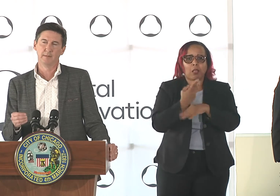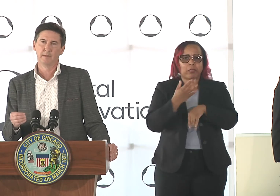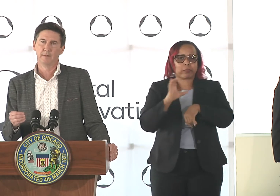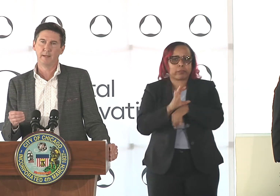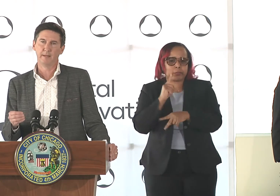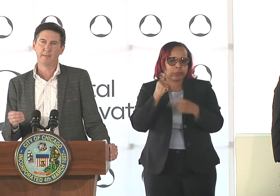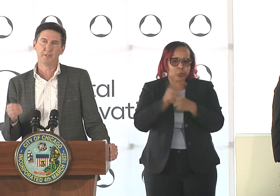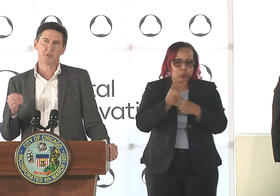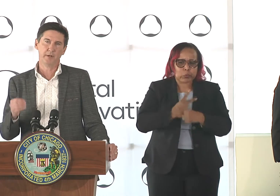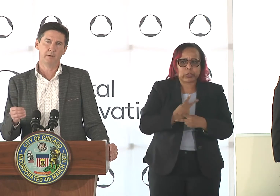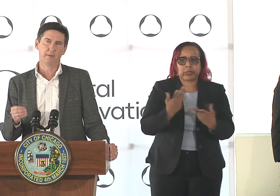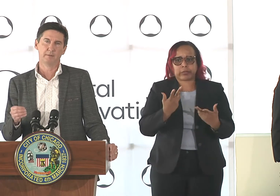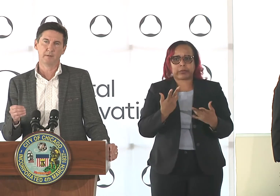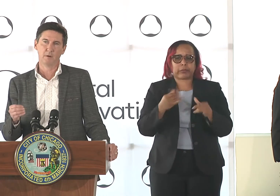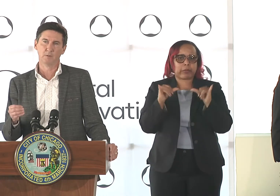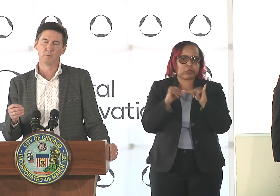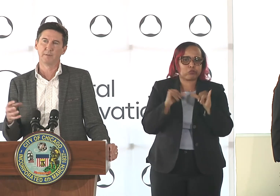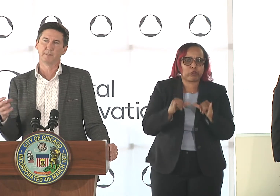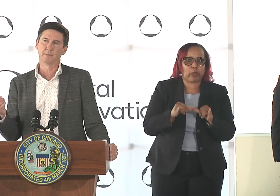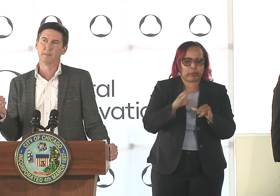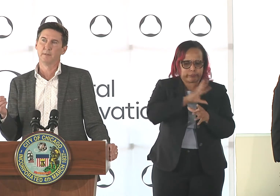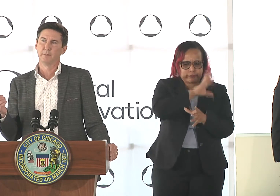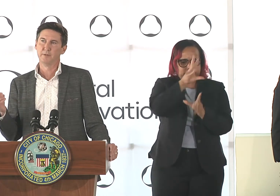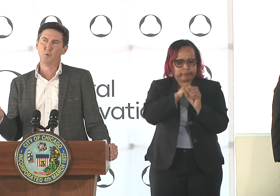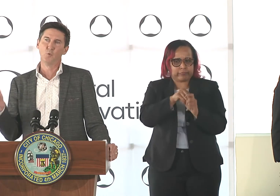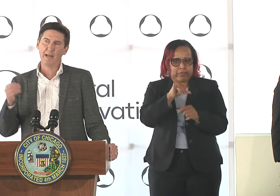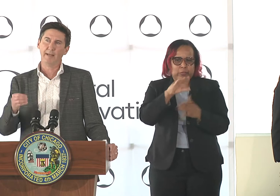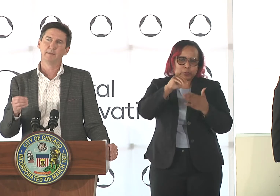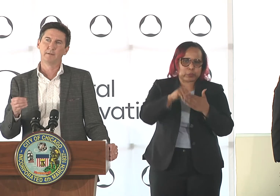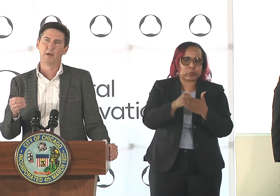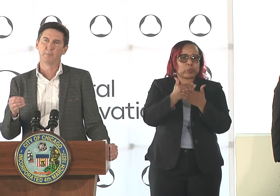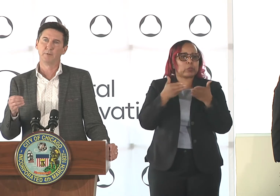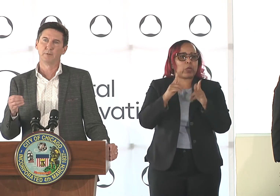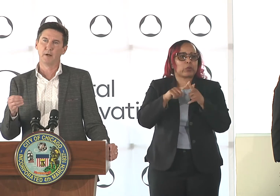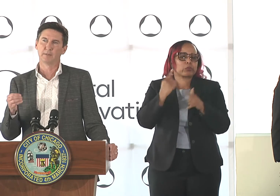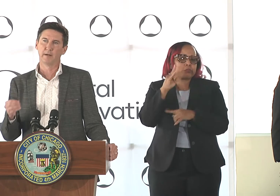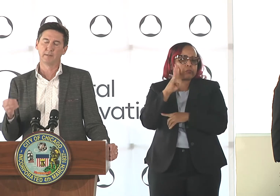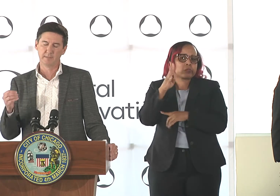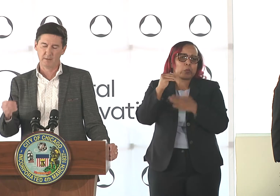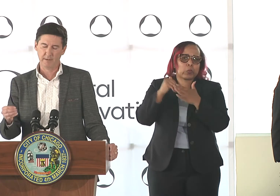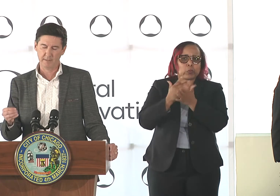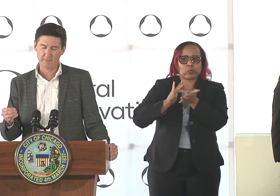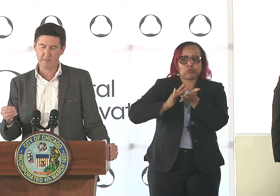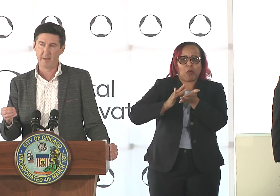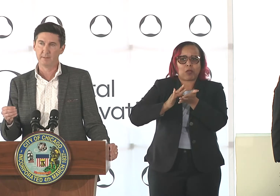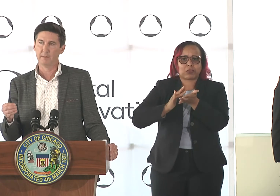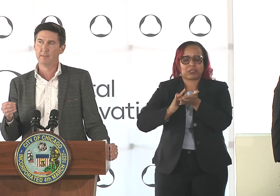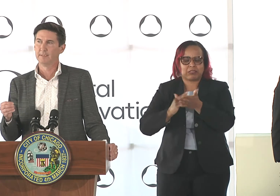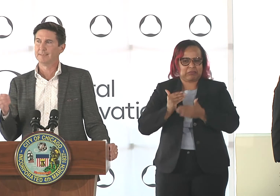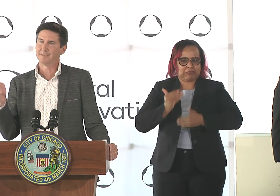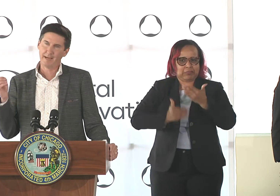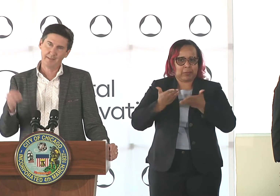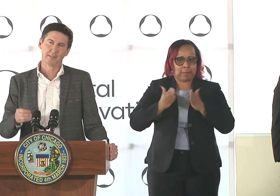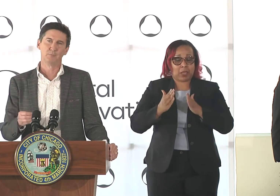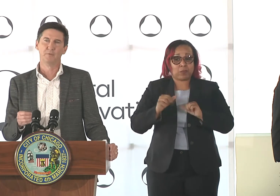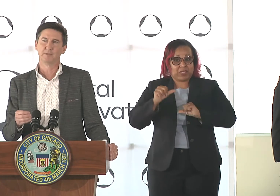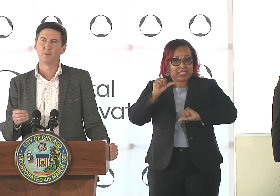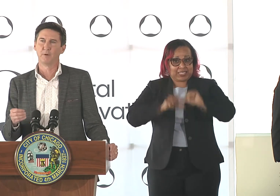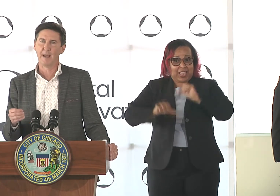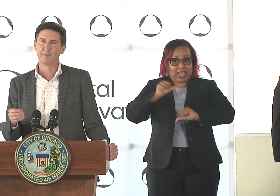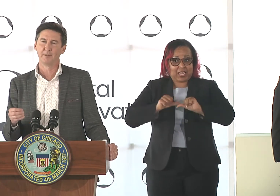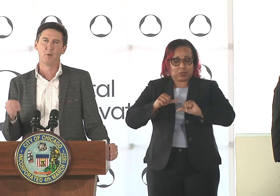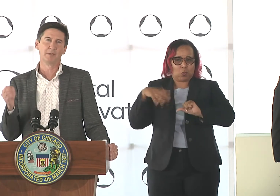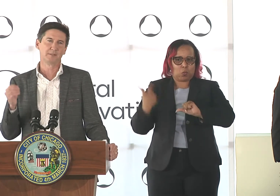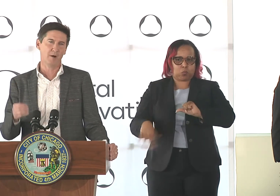computing and the engineering that goes with this new way to develop new drugs on an accelerated manner. Science is moving